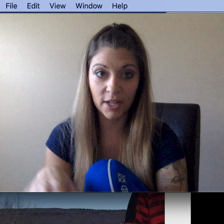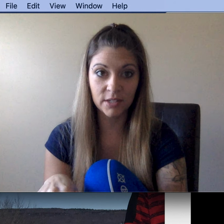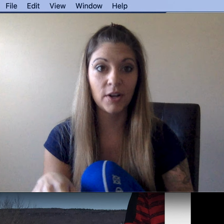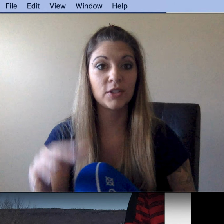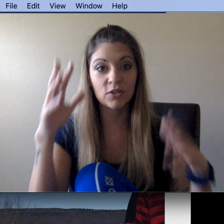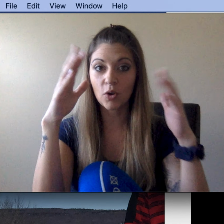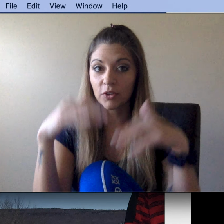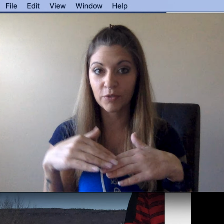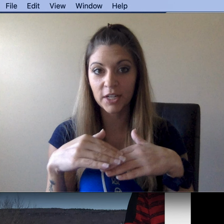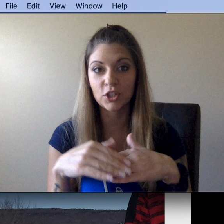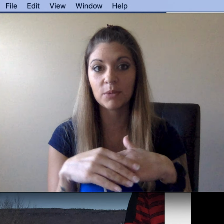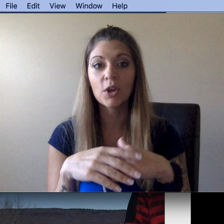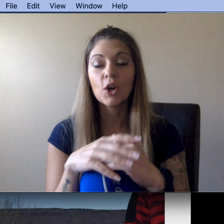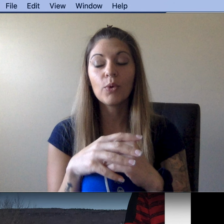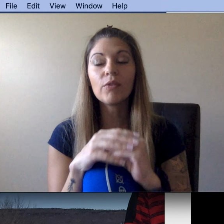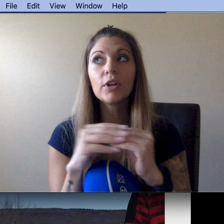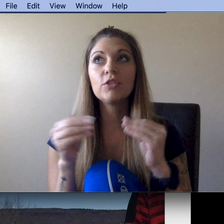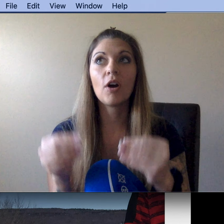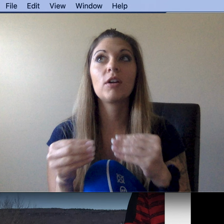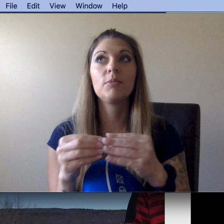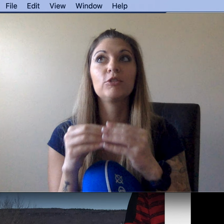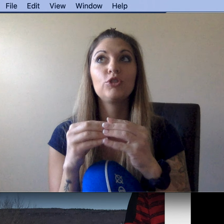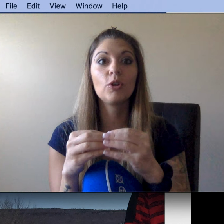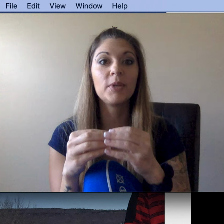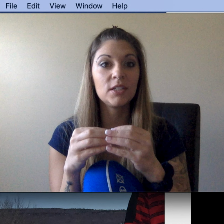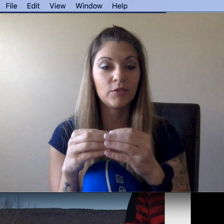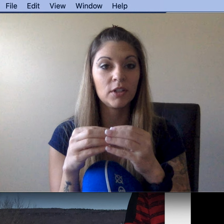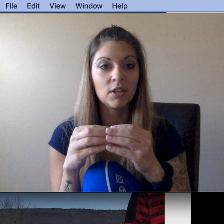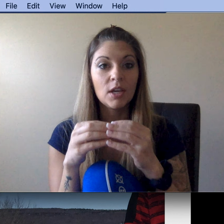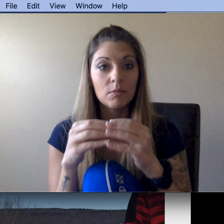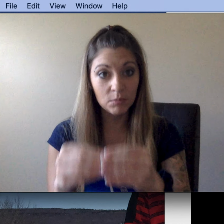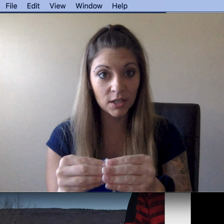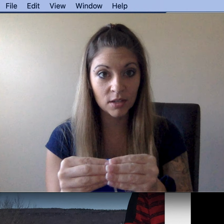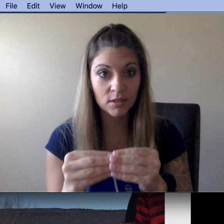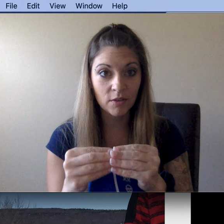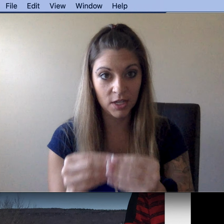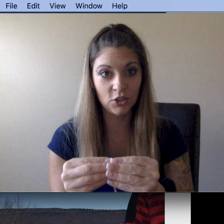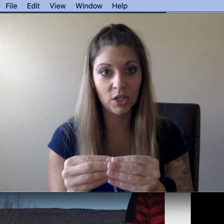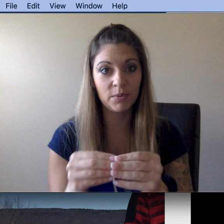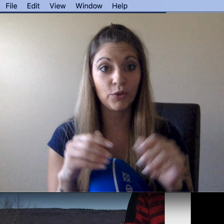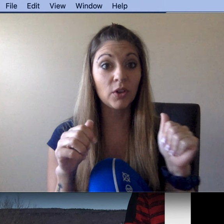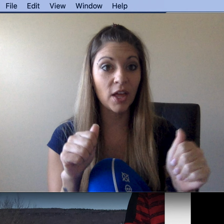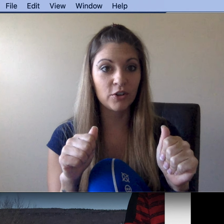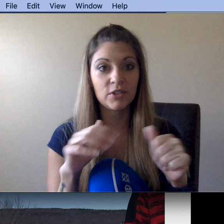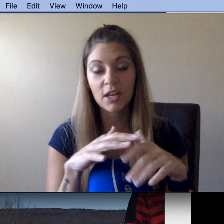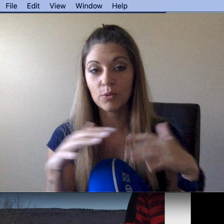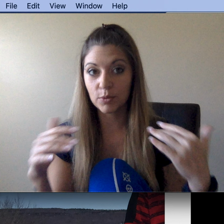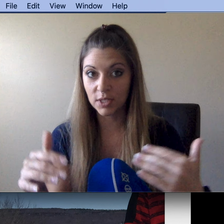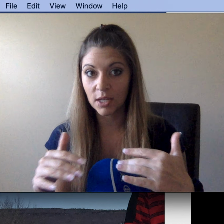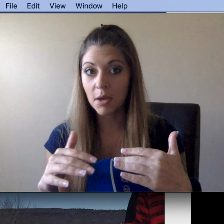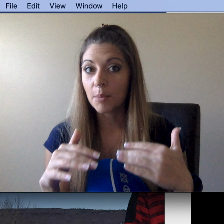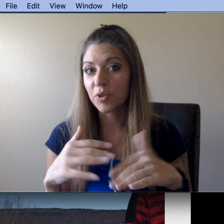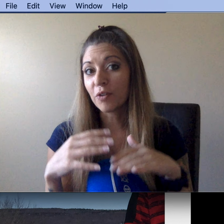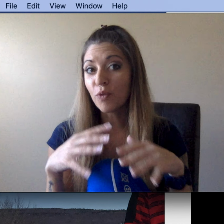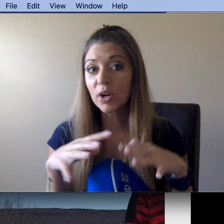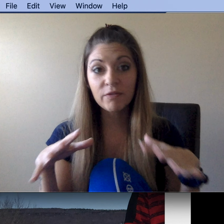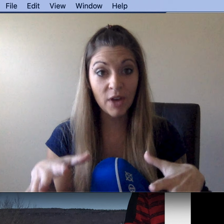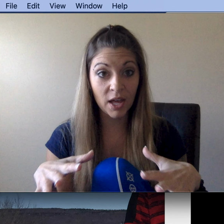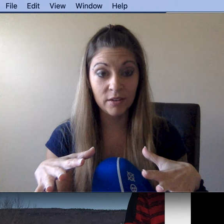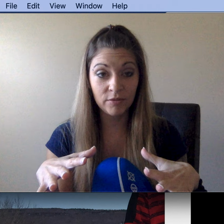about classifiers, it has all the different handshapes. We've already talked about so many different meanings of handshapes for the letters A through Z. But